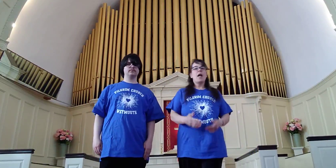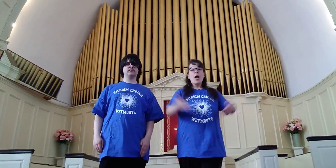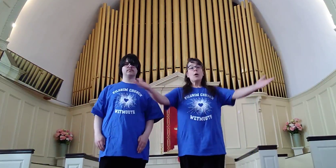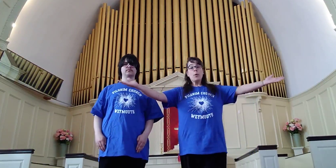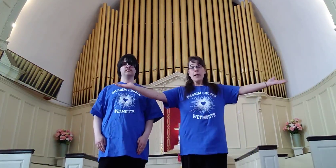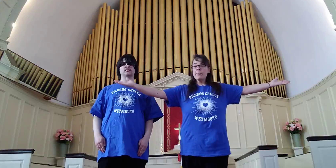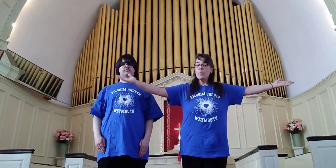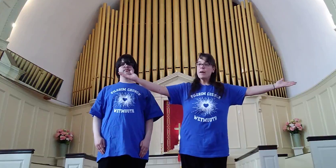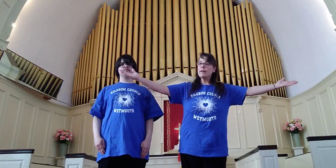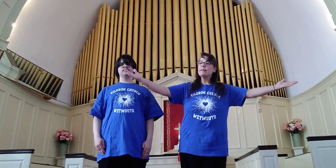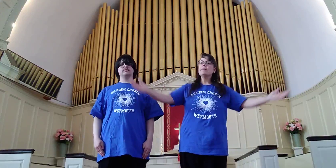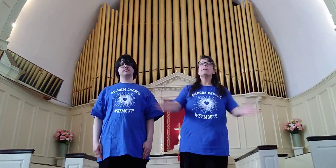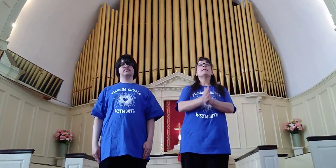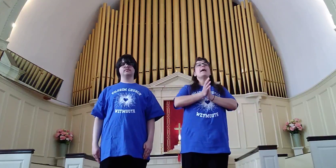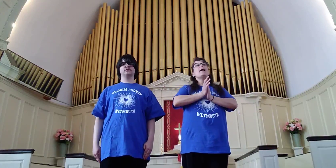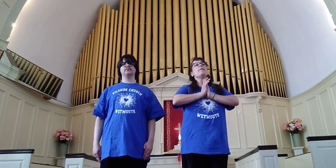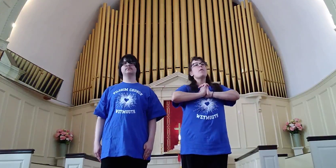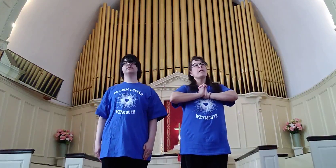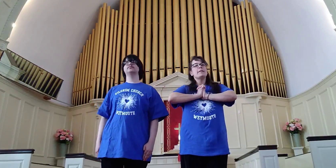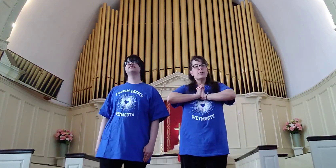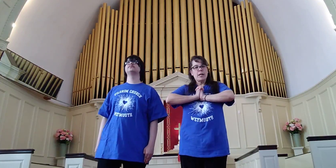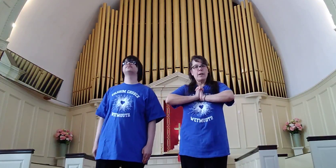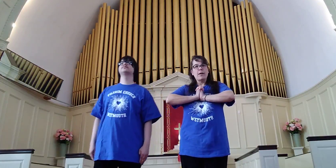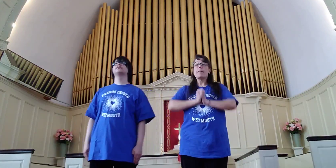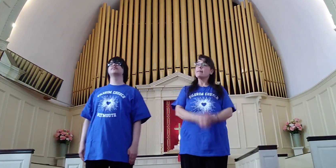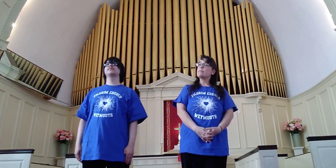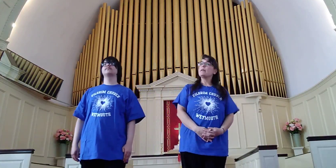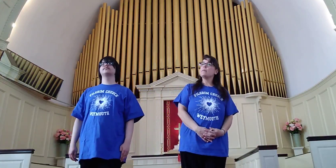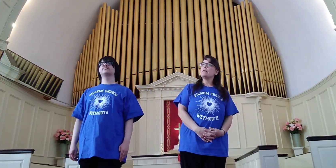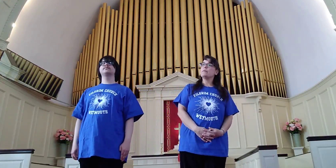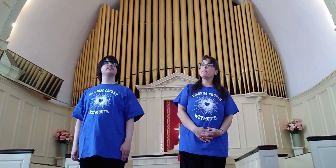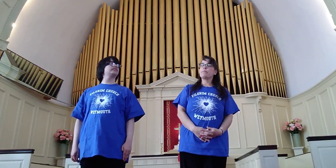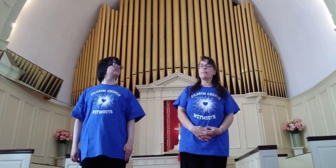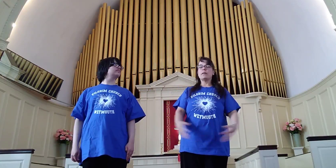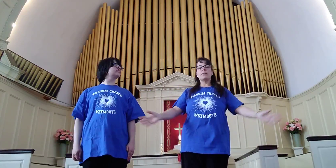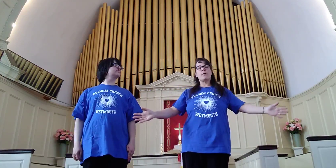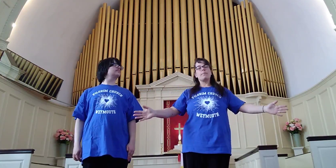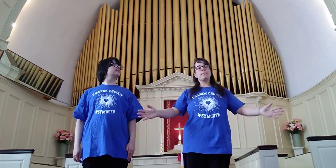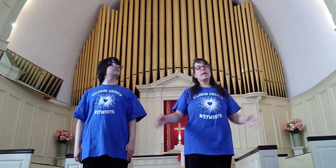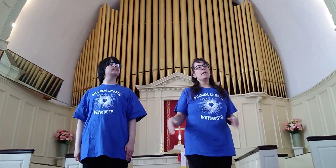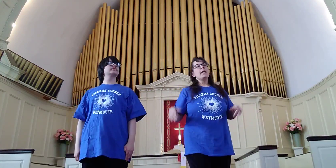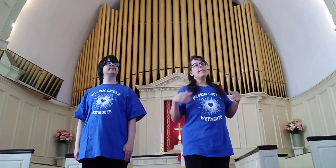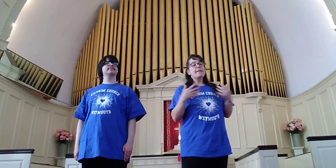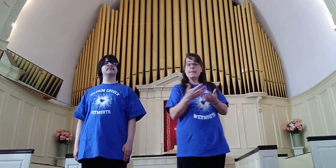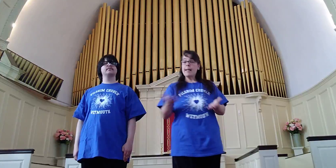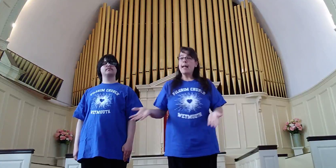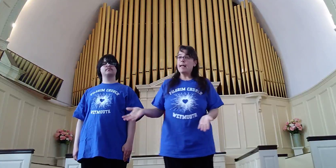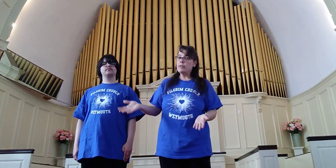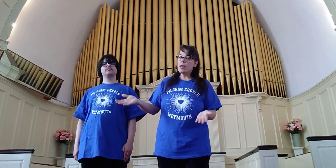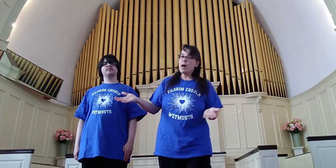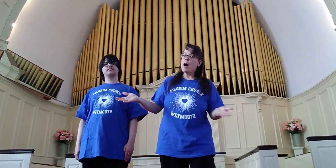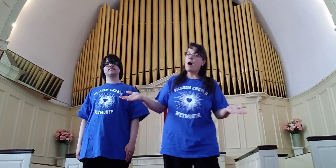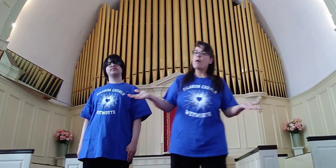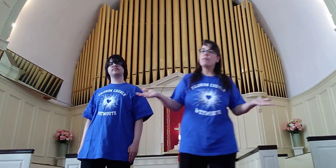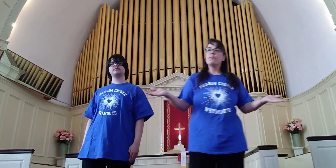Good morning, everyone. Today we wanted to share a lesson plan with you. So, in this day and age of